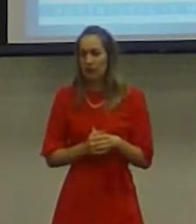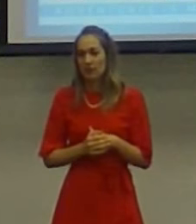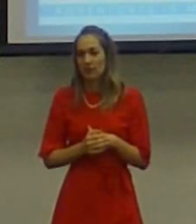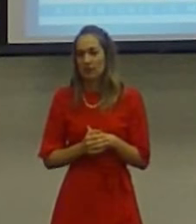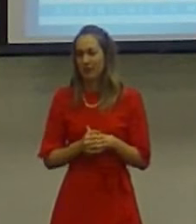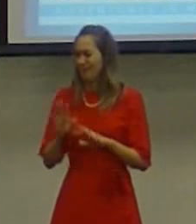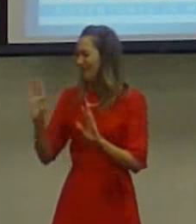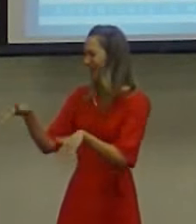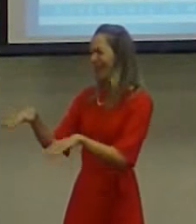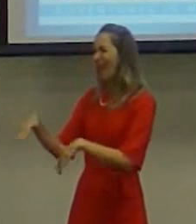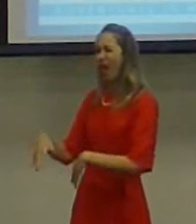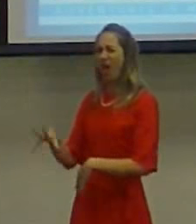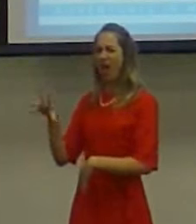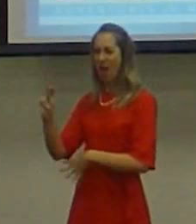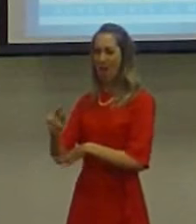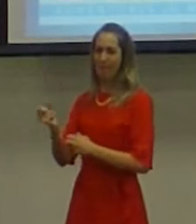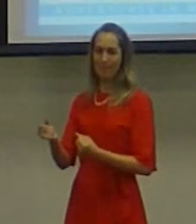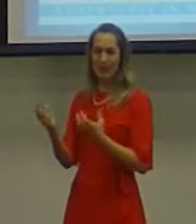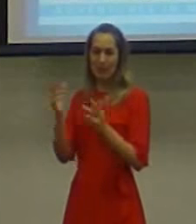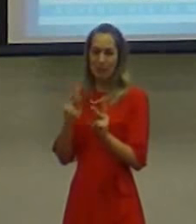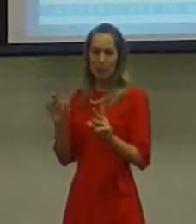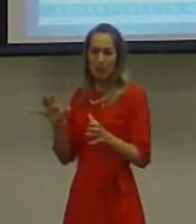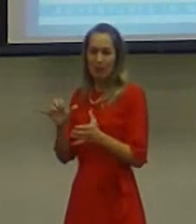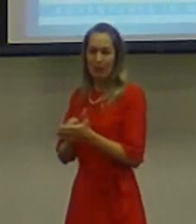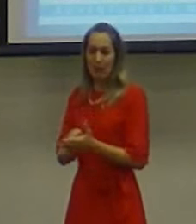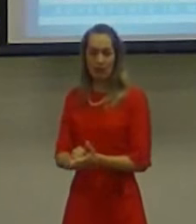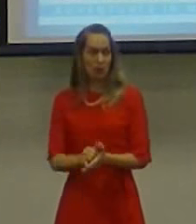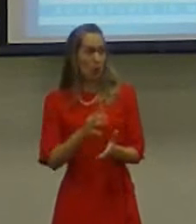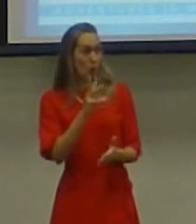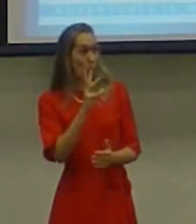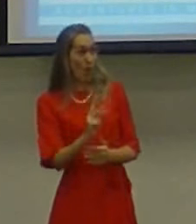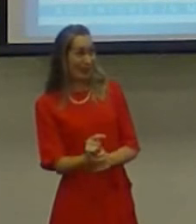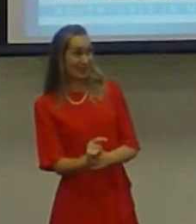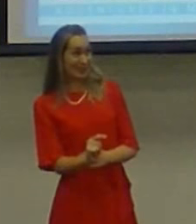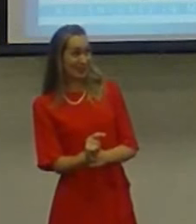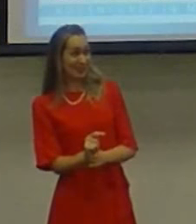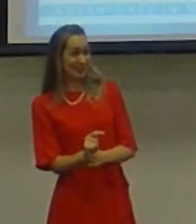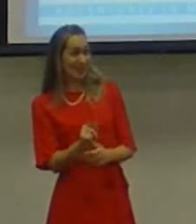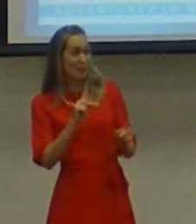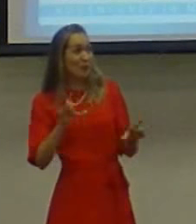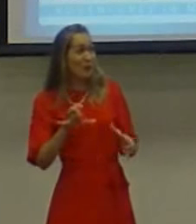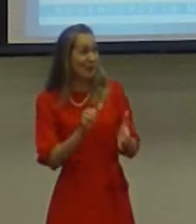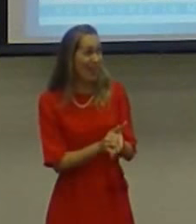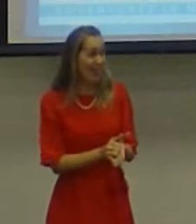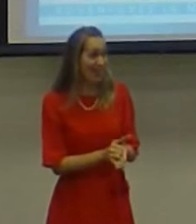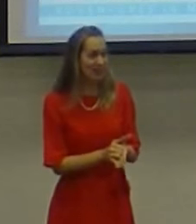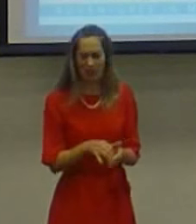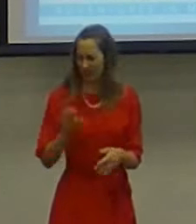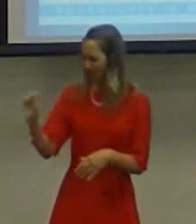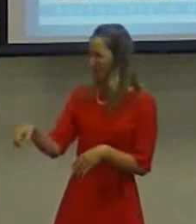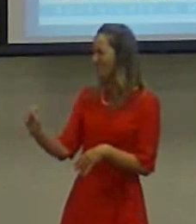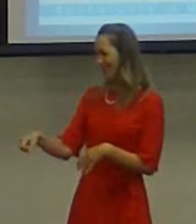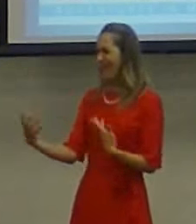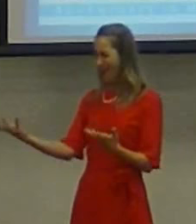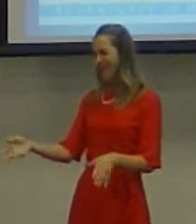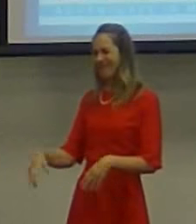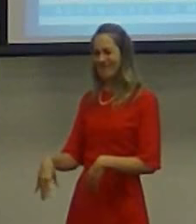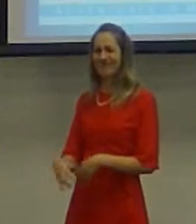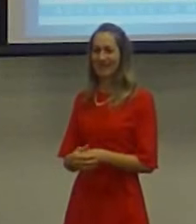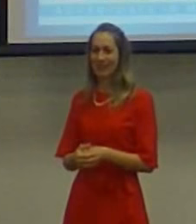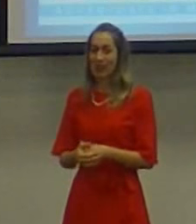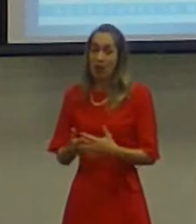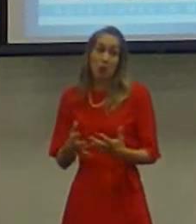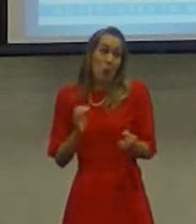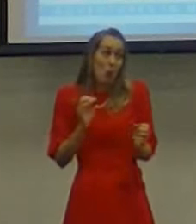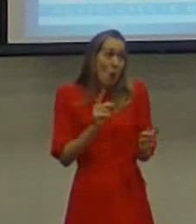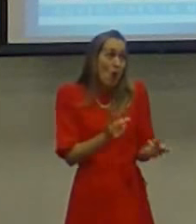was like, no, man, there's several people that do that. I was like, what? What? People do that? And he was like, yeah, absolutely. So I was like,